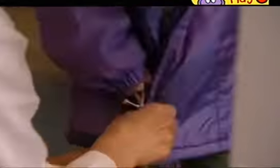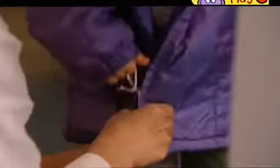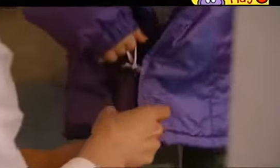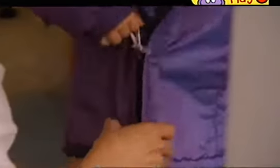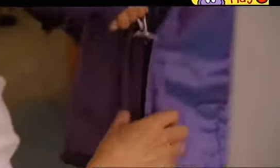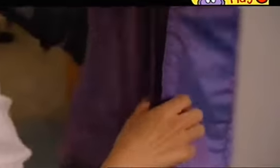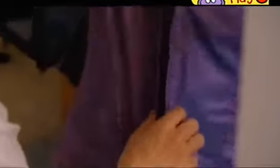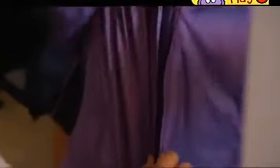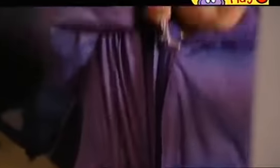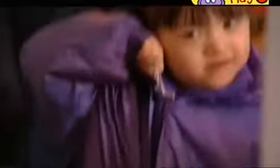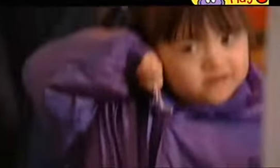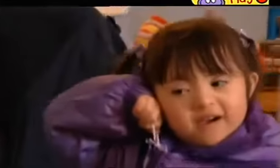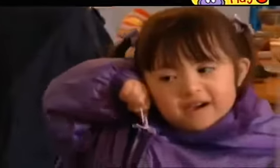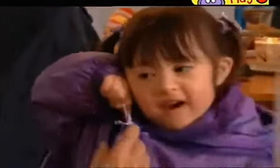Zip it up.